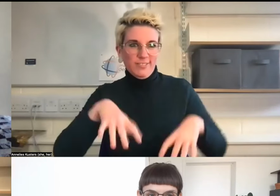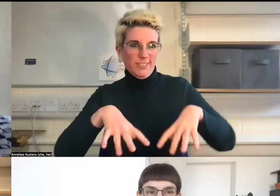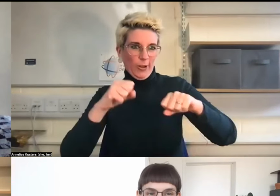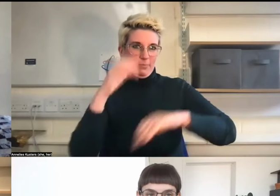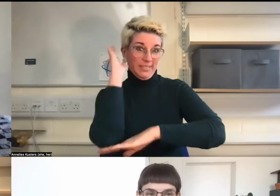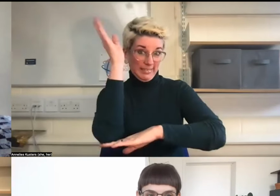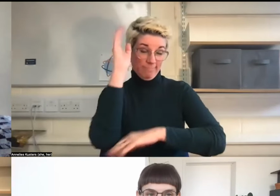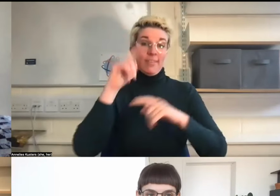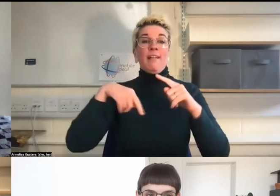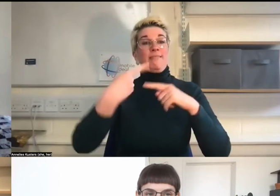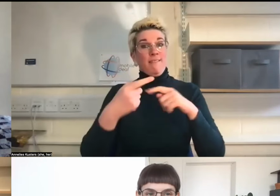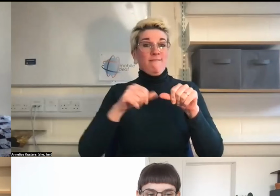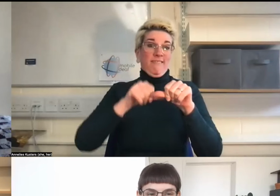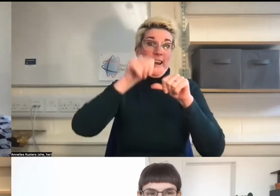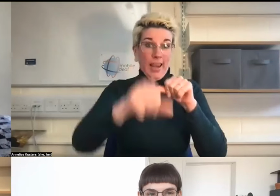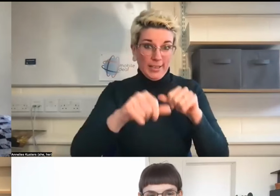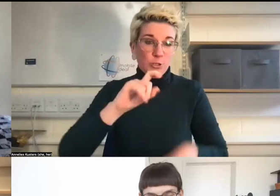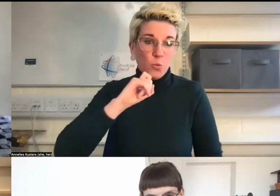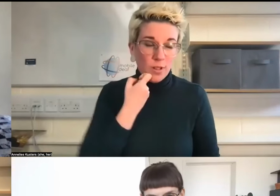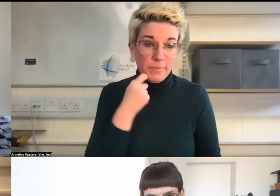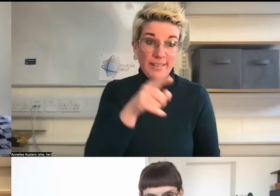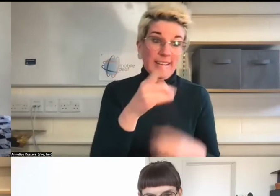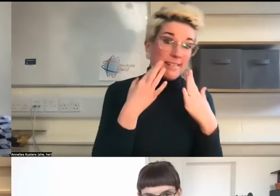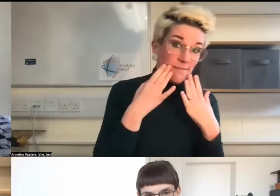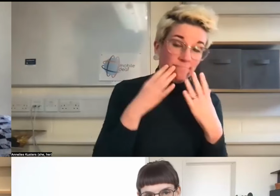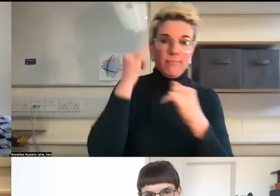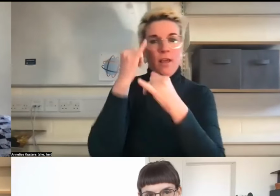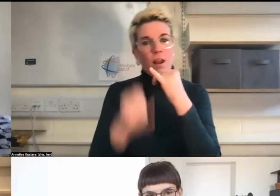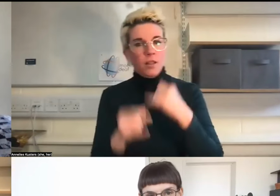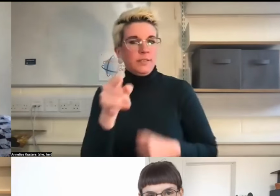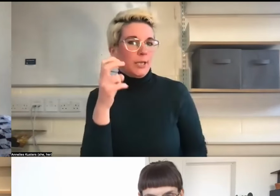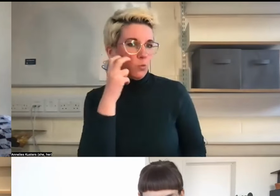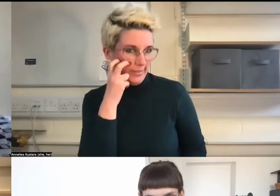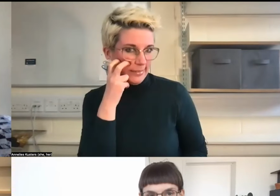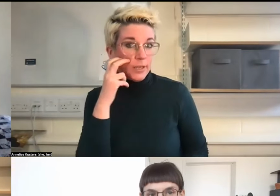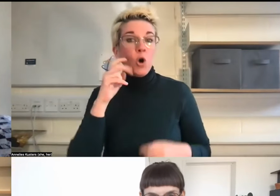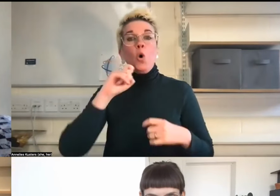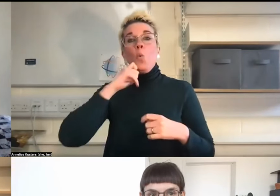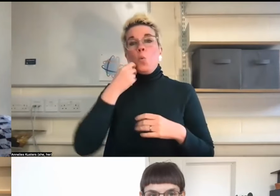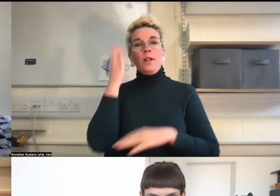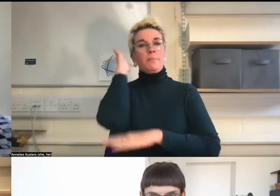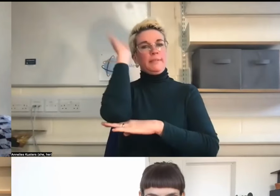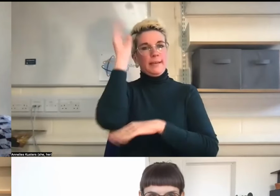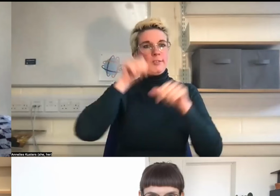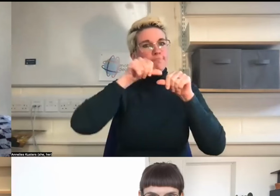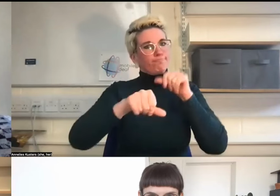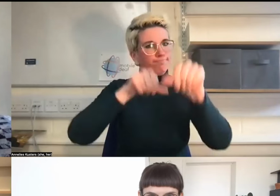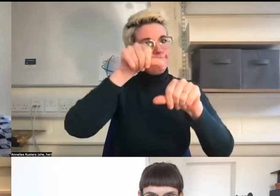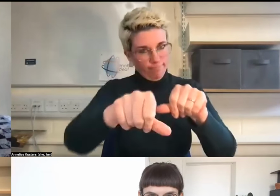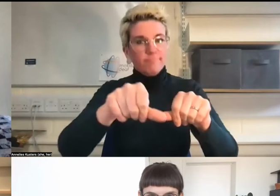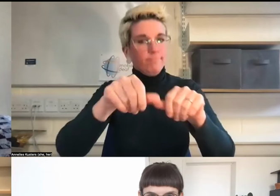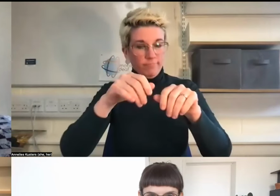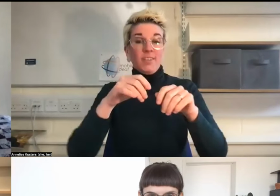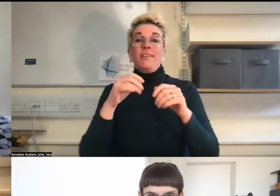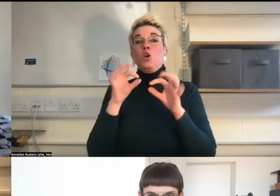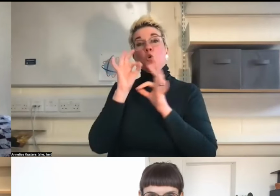So now I'm going to pass over to Sanchu, who will start off the presentations, who will then pass it over to Ina, and then